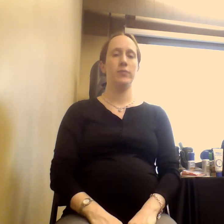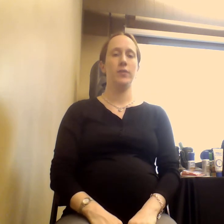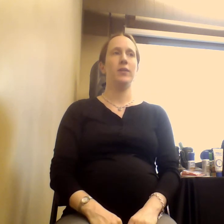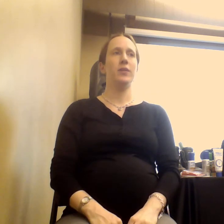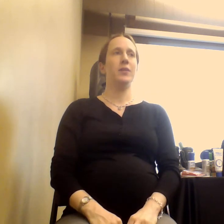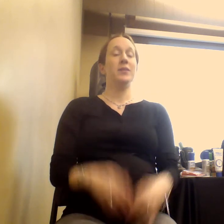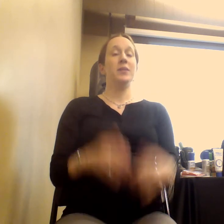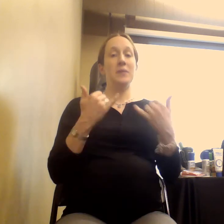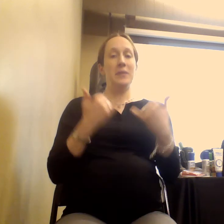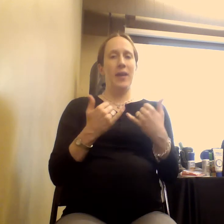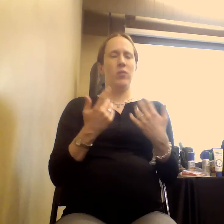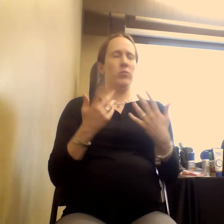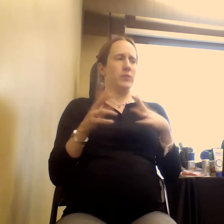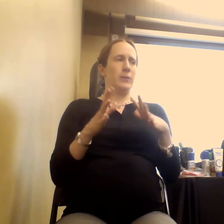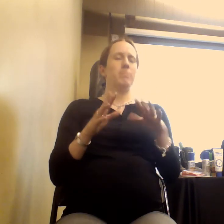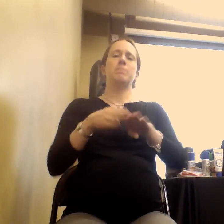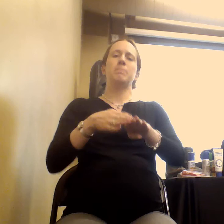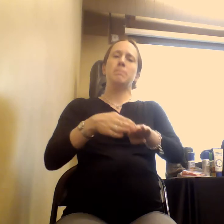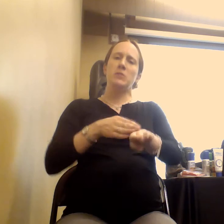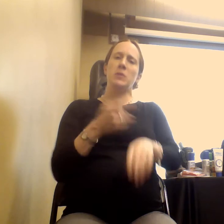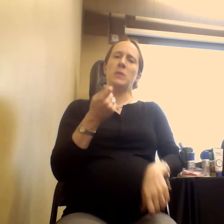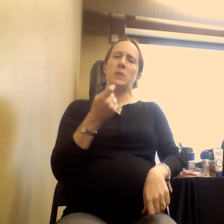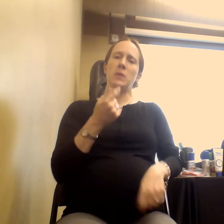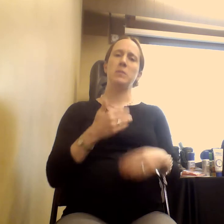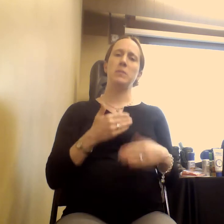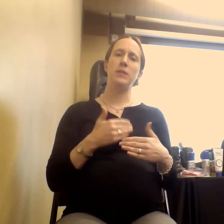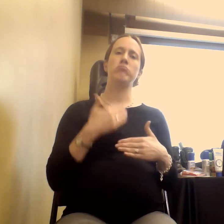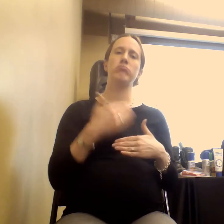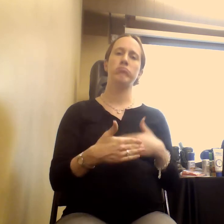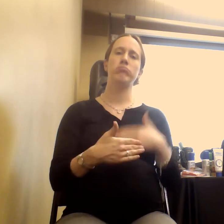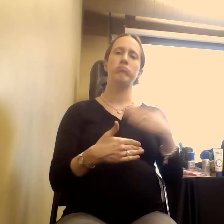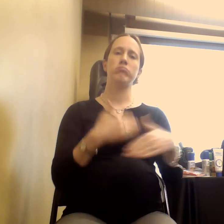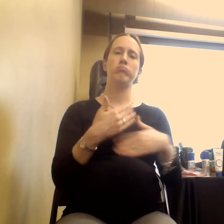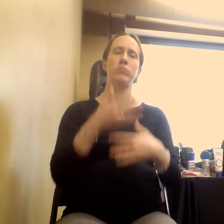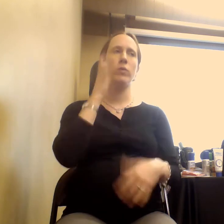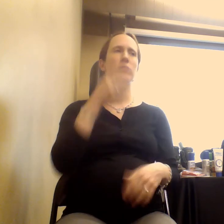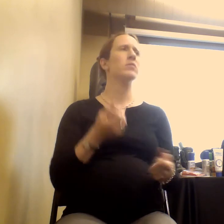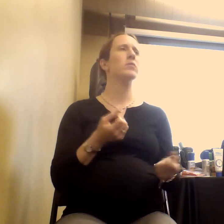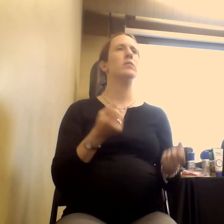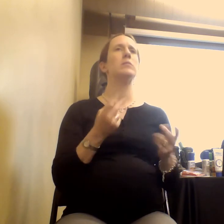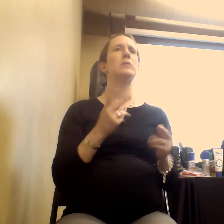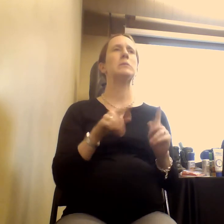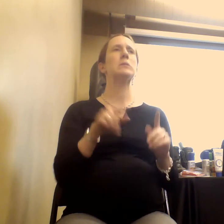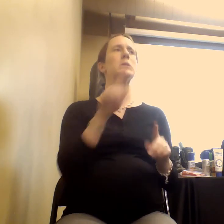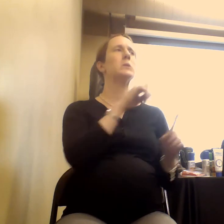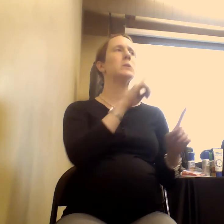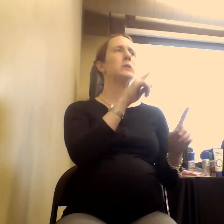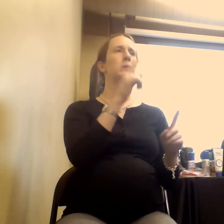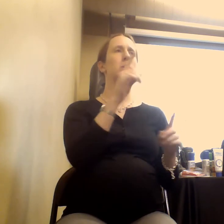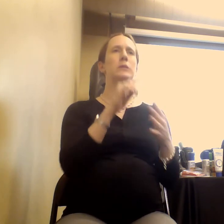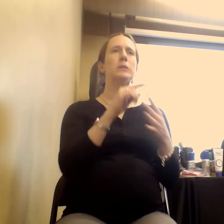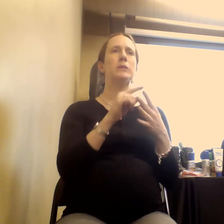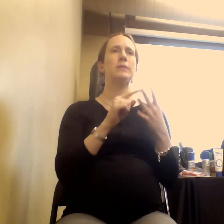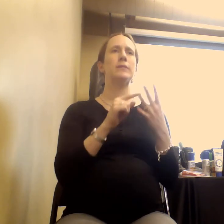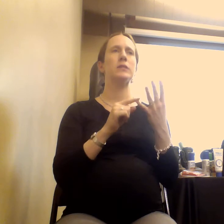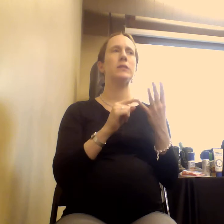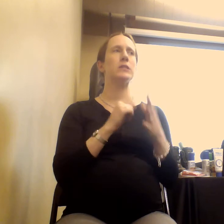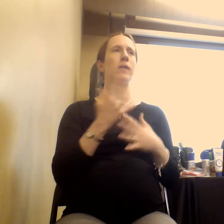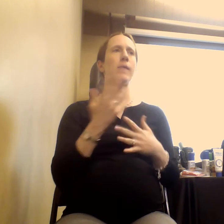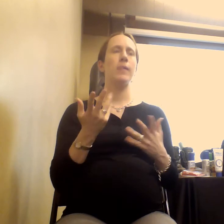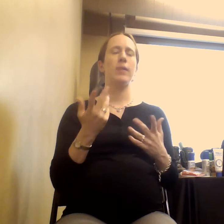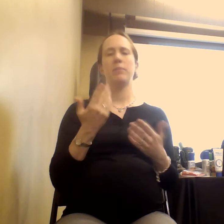bit. How many people do we have? 1, 2, 3, 4, 5, 6, 7, 8, 9, 10. Okay, we may break up.